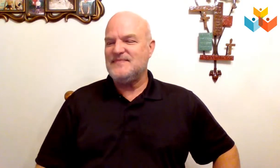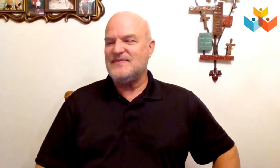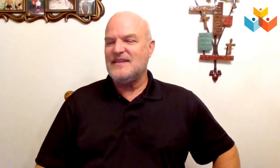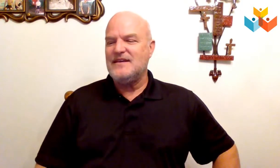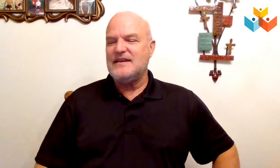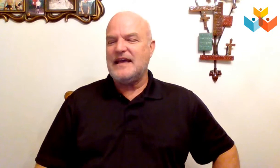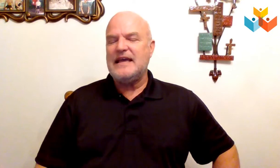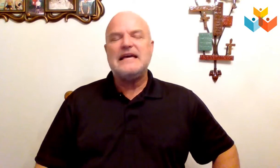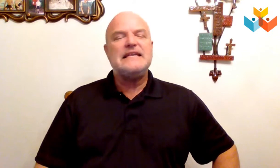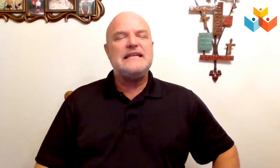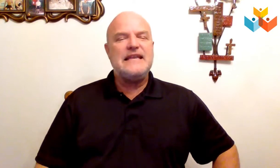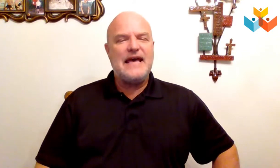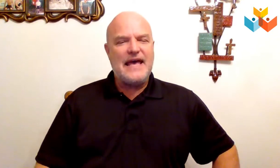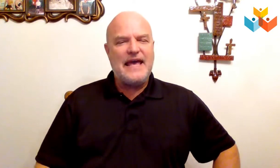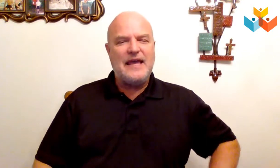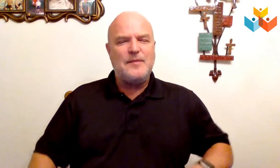Like.